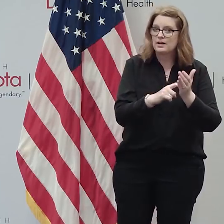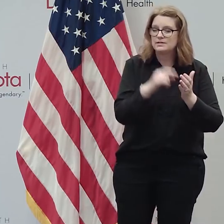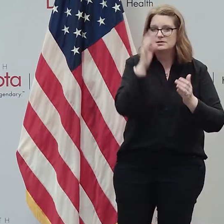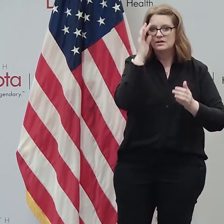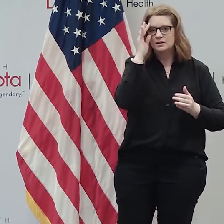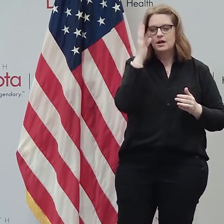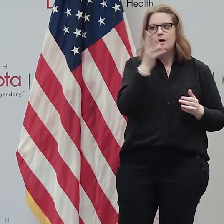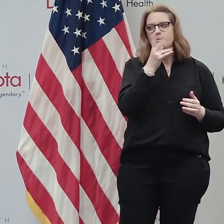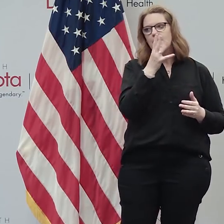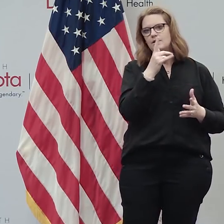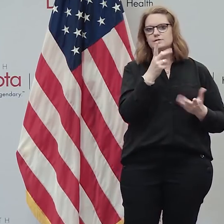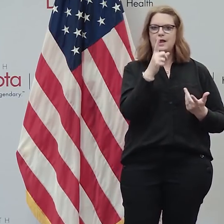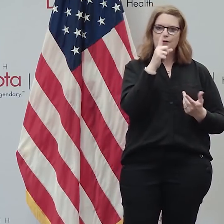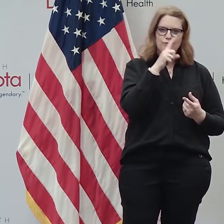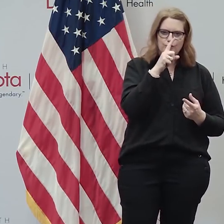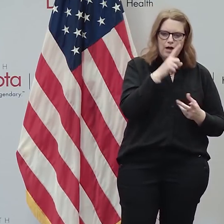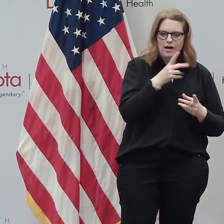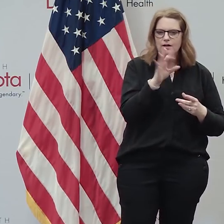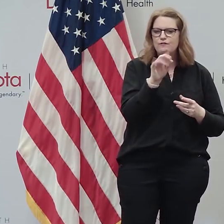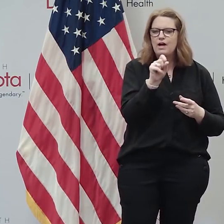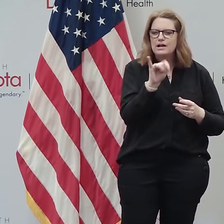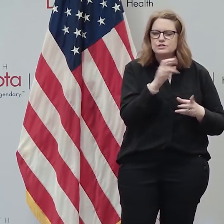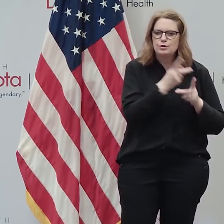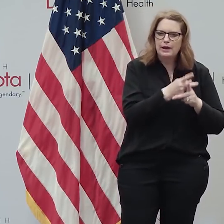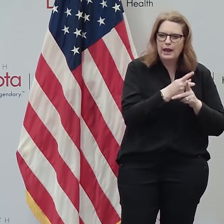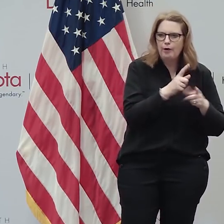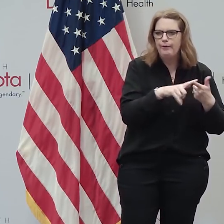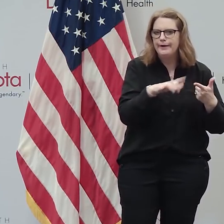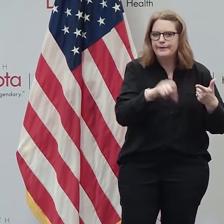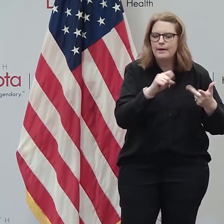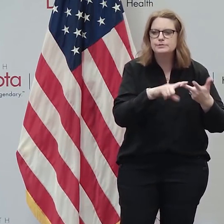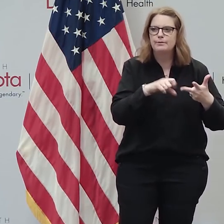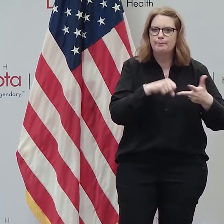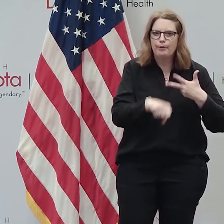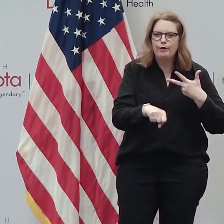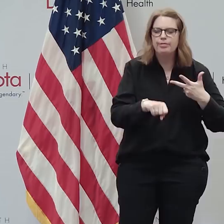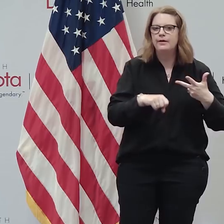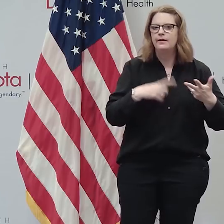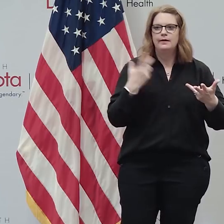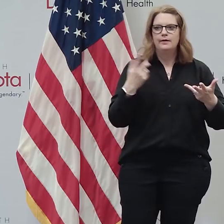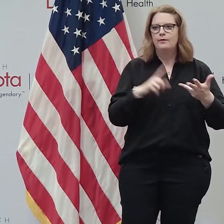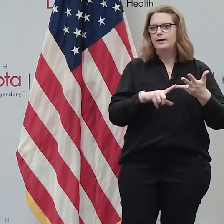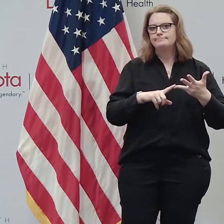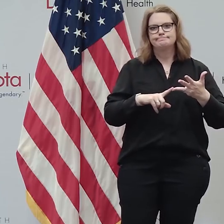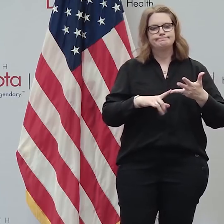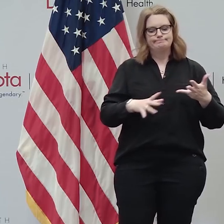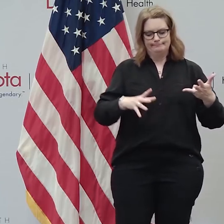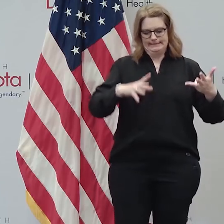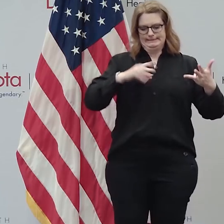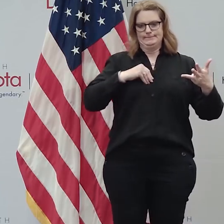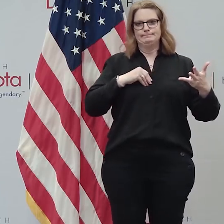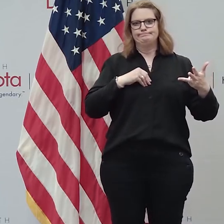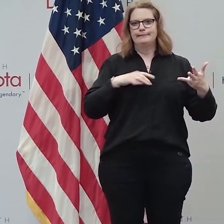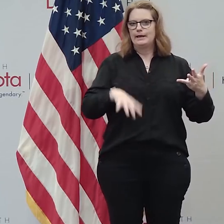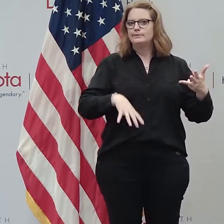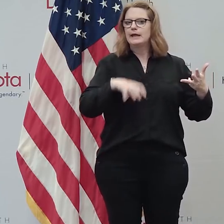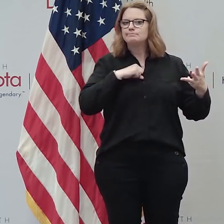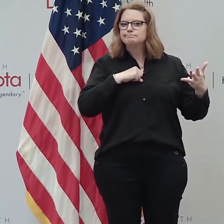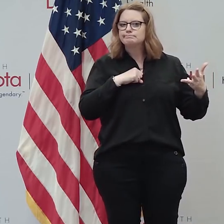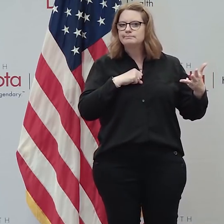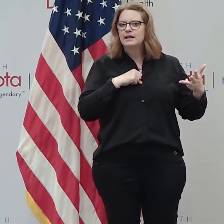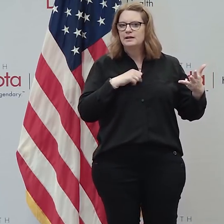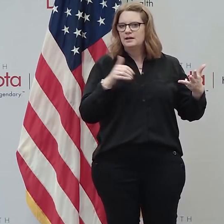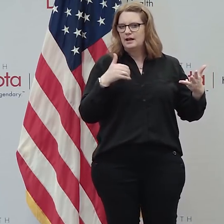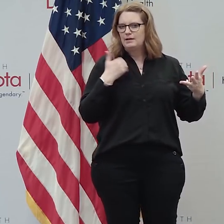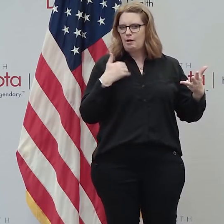and whether it's through foster care, adoption, birth, or you've just taken some young person